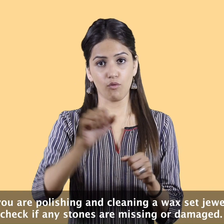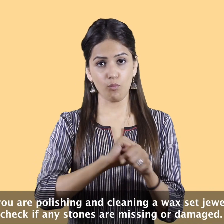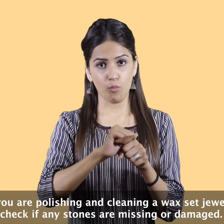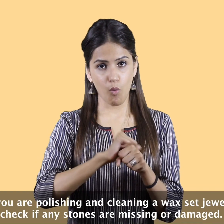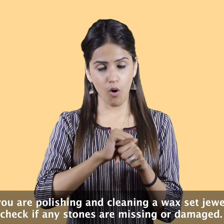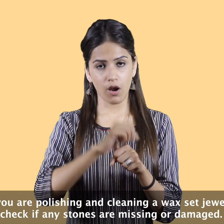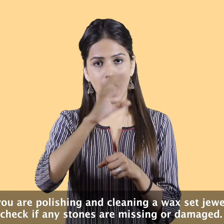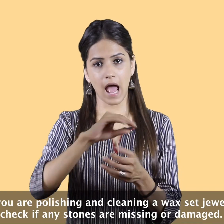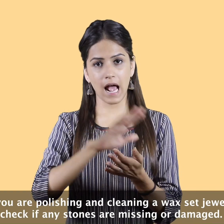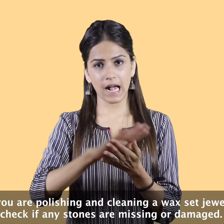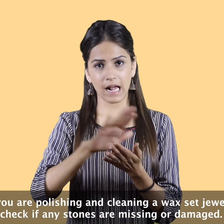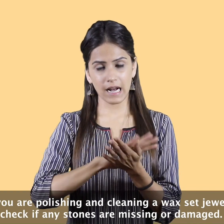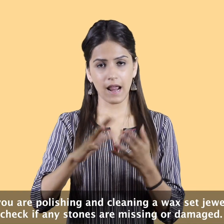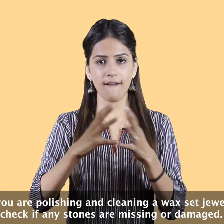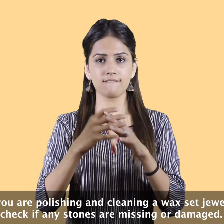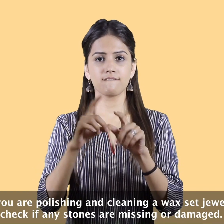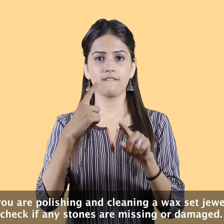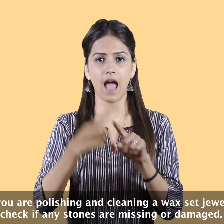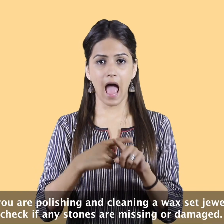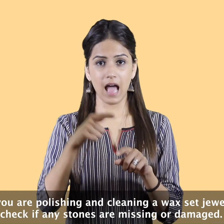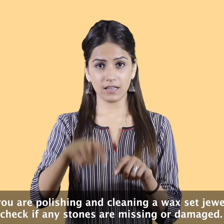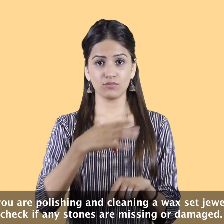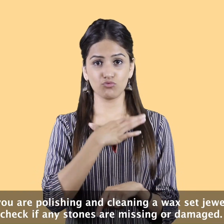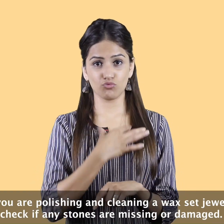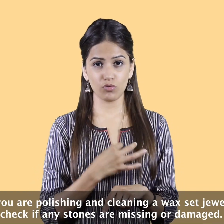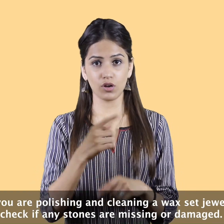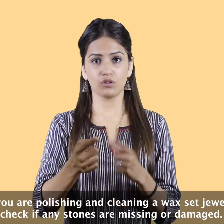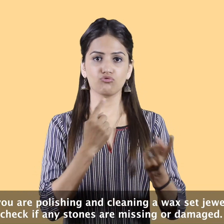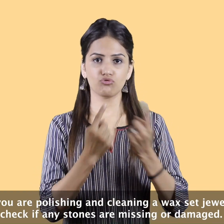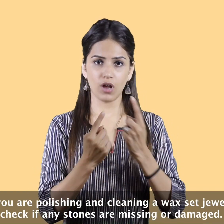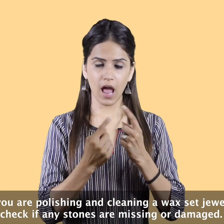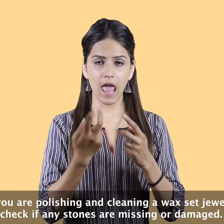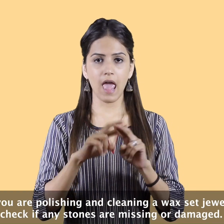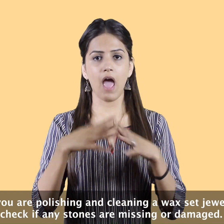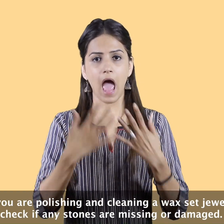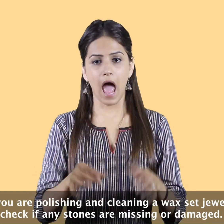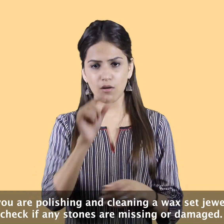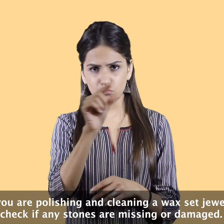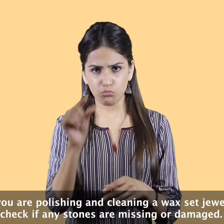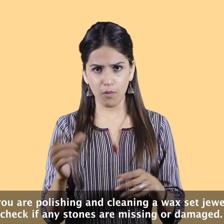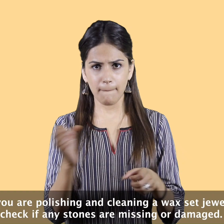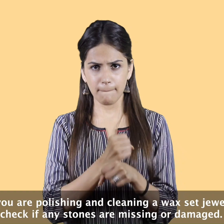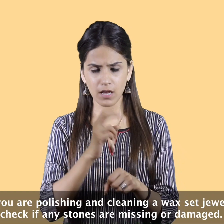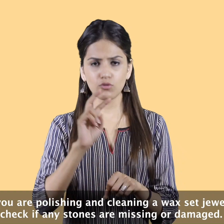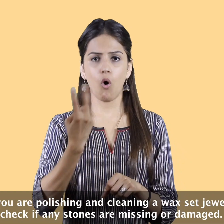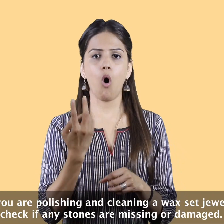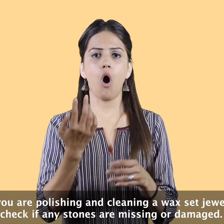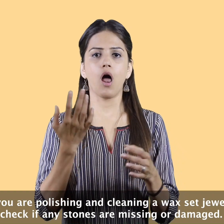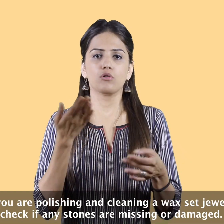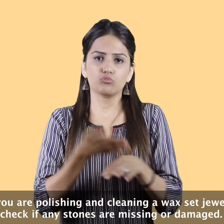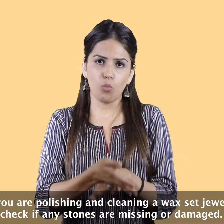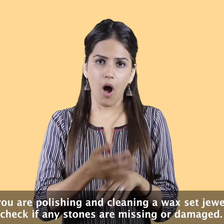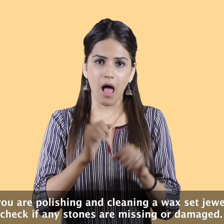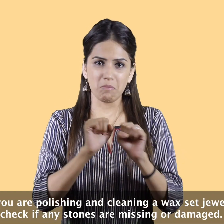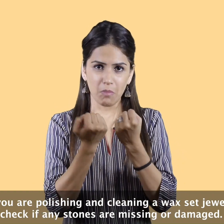If you are polishing and cleaning a wax set jewelry, check if any stones are missing or damaged.